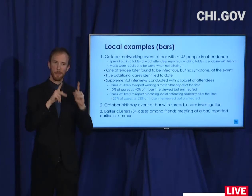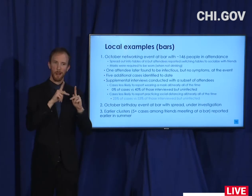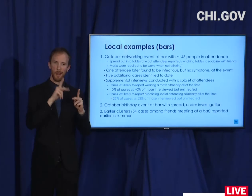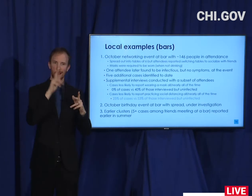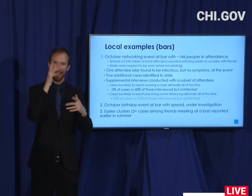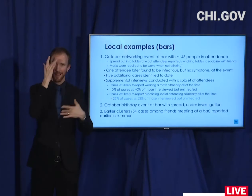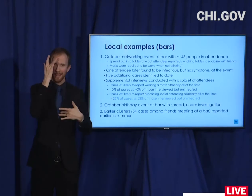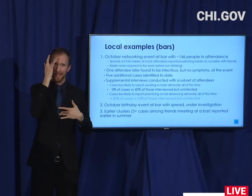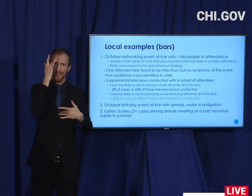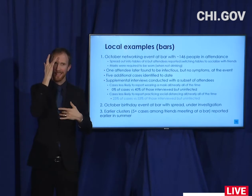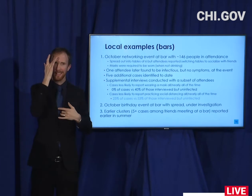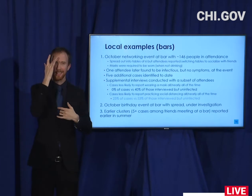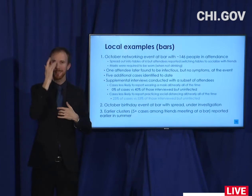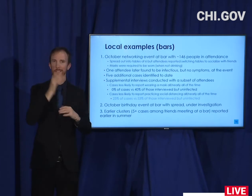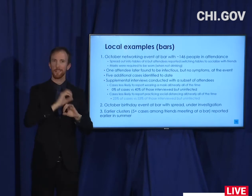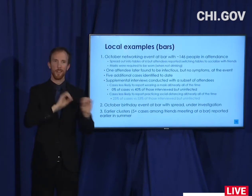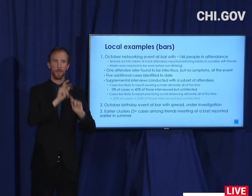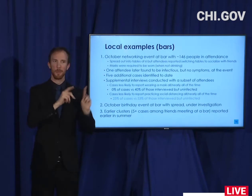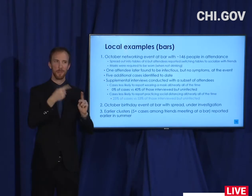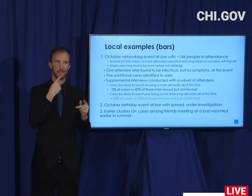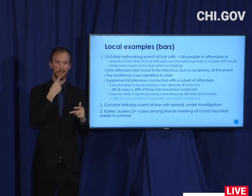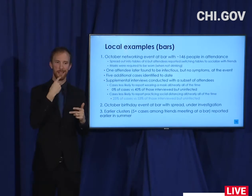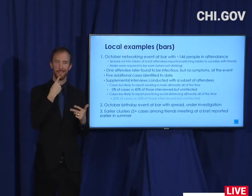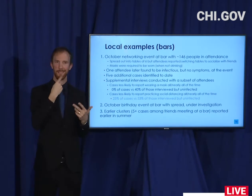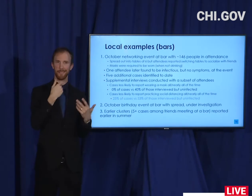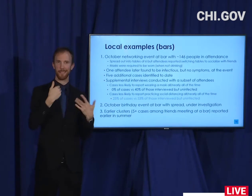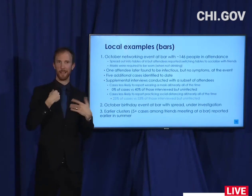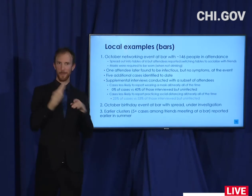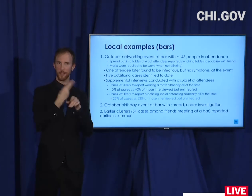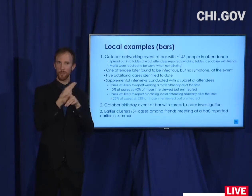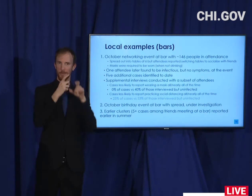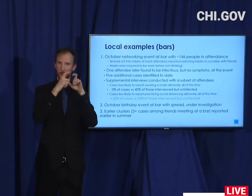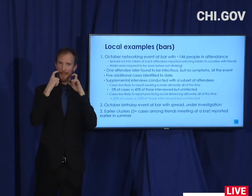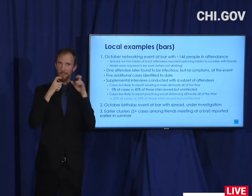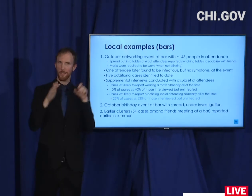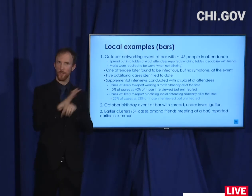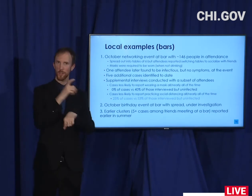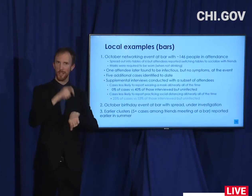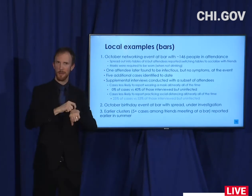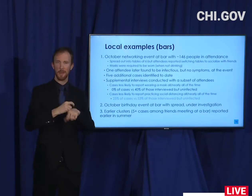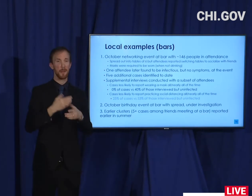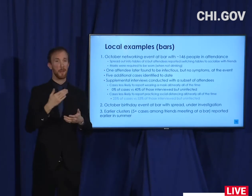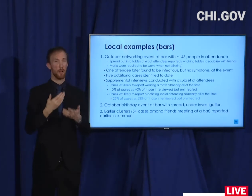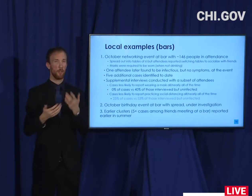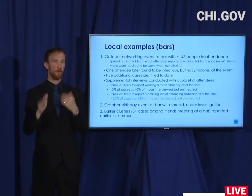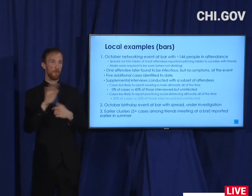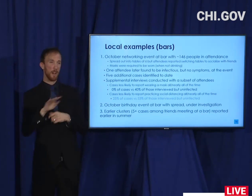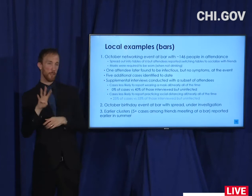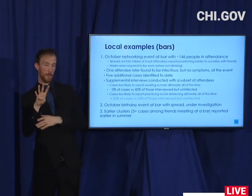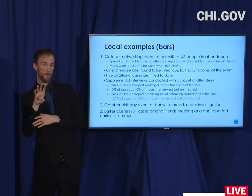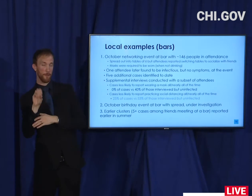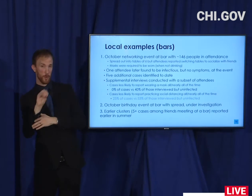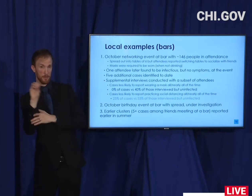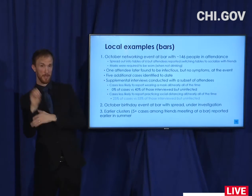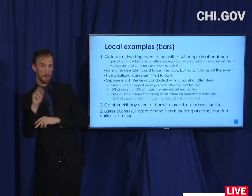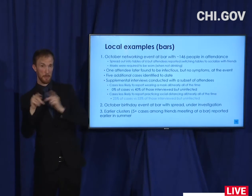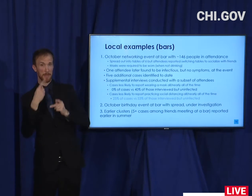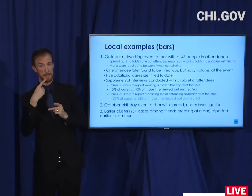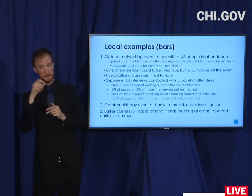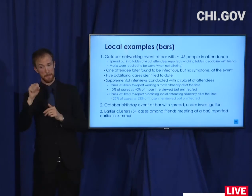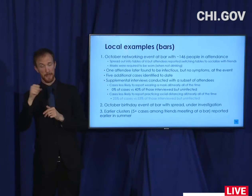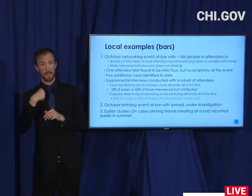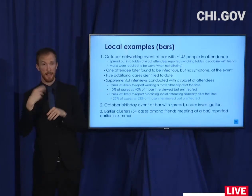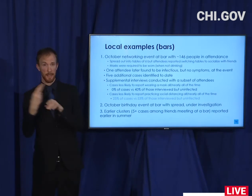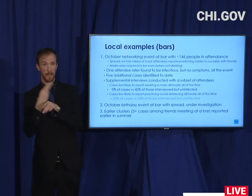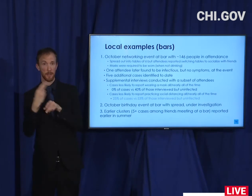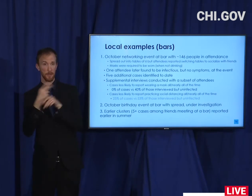Only 40% of those who we interviewed that were uninfected said, yeah, actually I was wearing a mask all or nearly all of the time. It's hard when you're